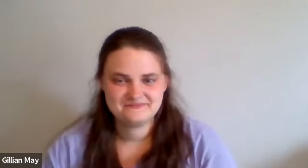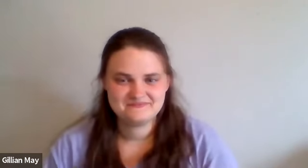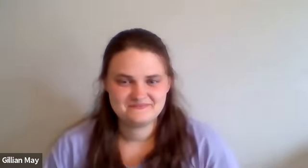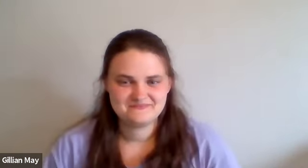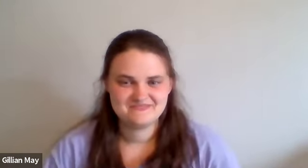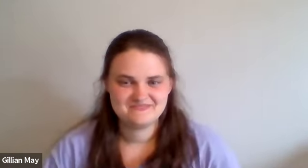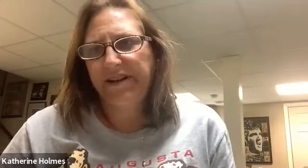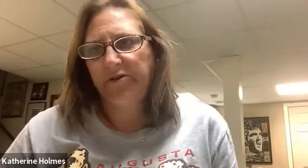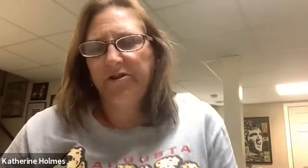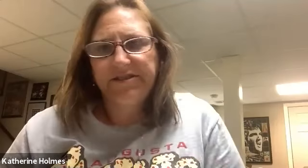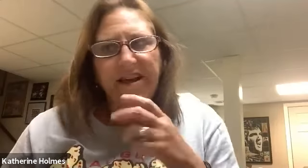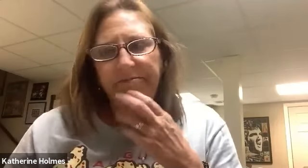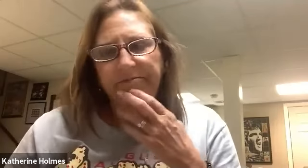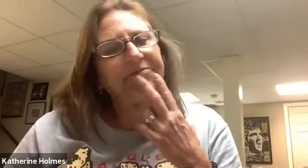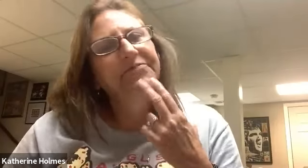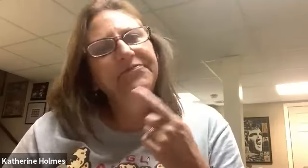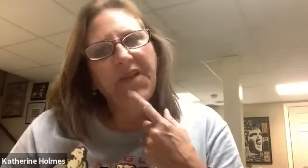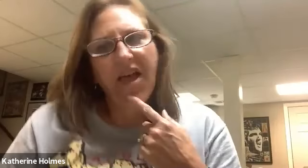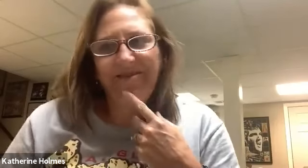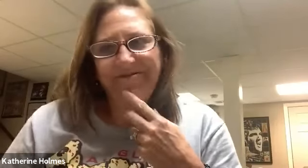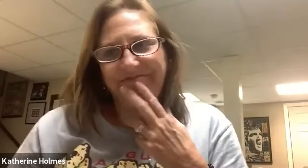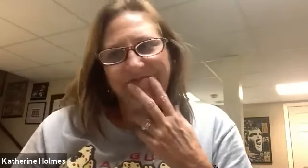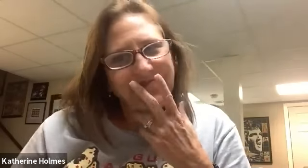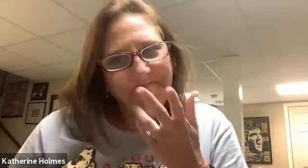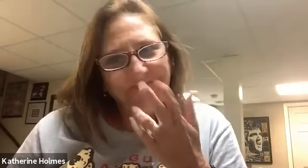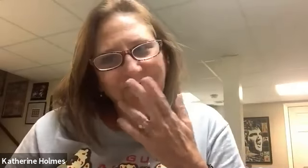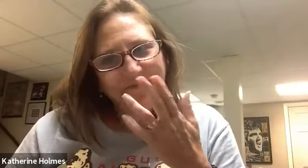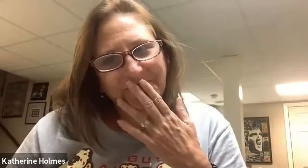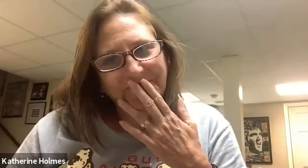I know the word, but I don't know the sign. Miss